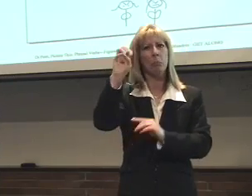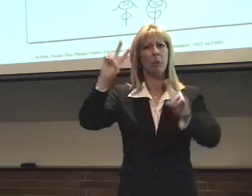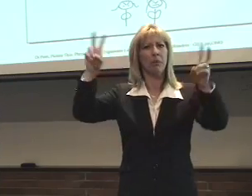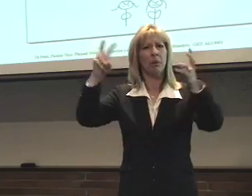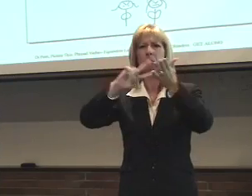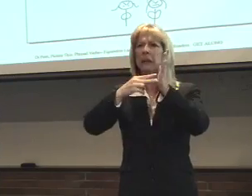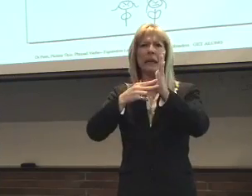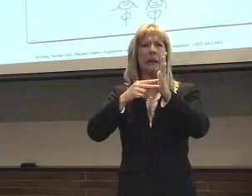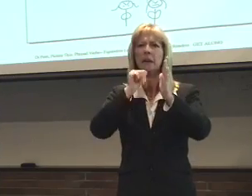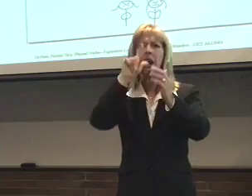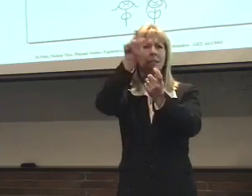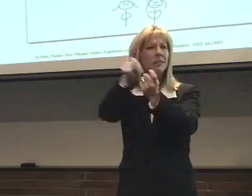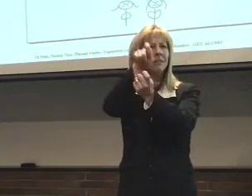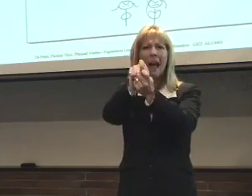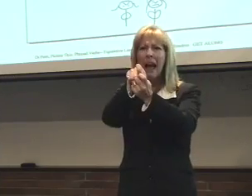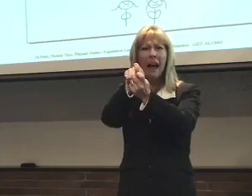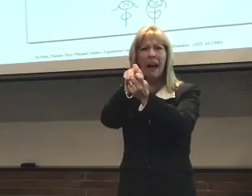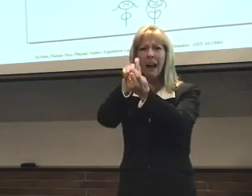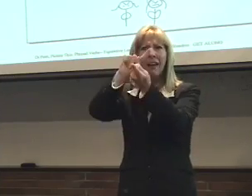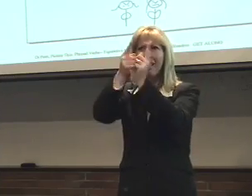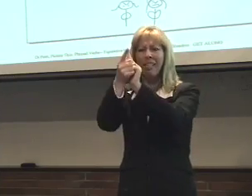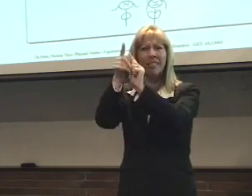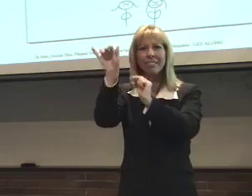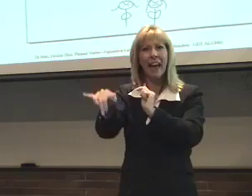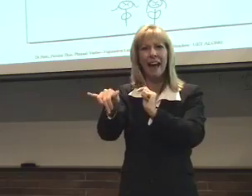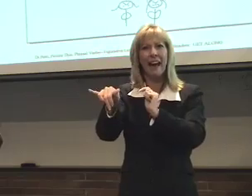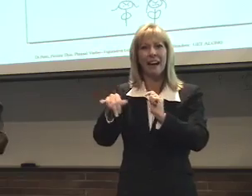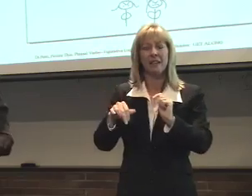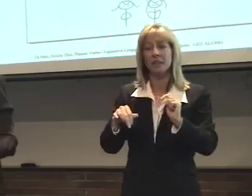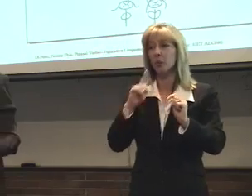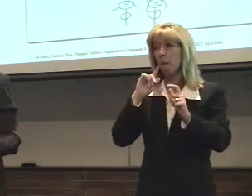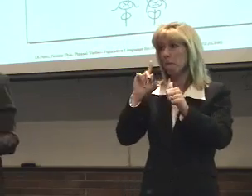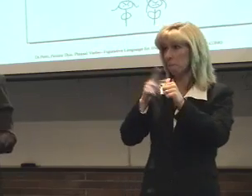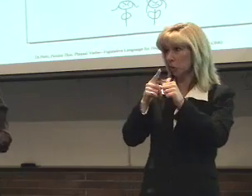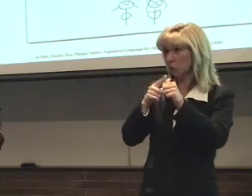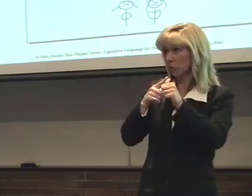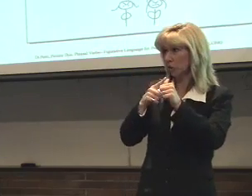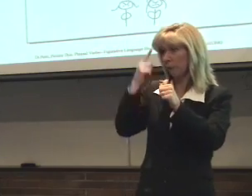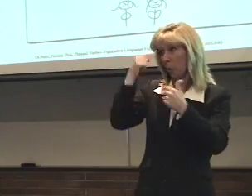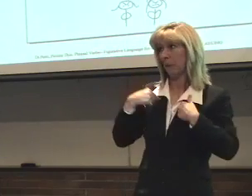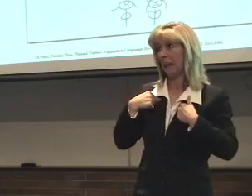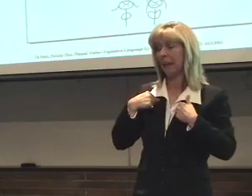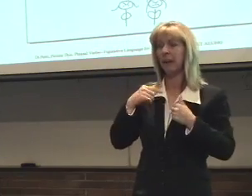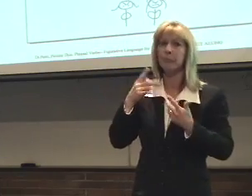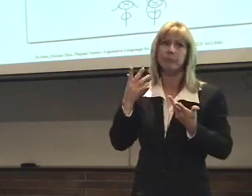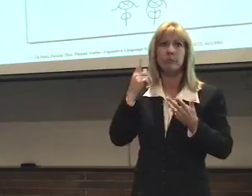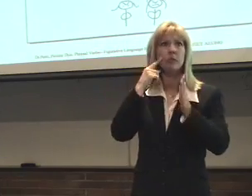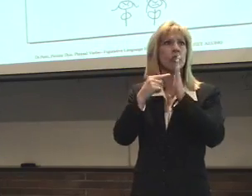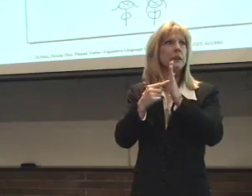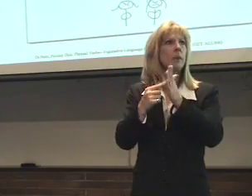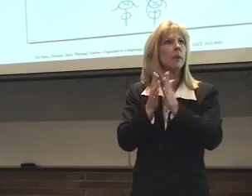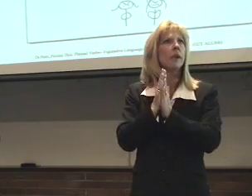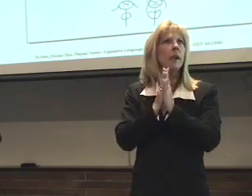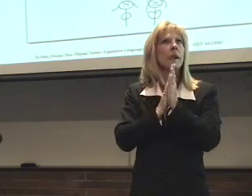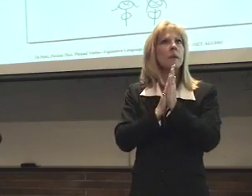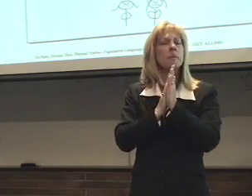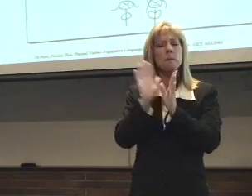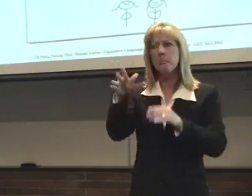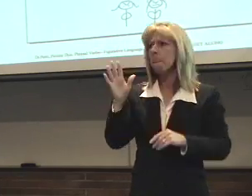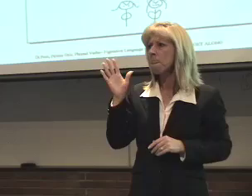first idioms. The sign, you know, if you said, you know, Mom said get up. You're